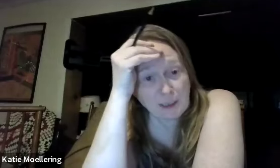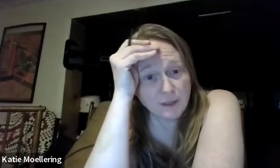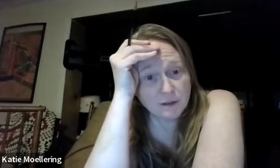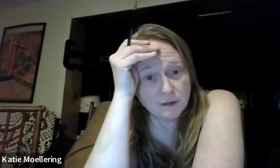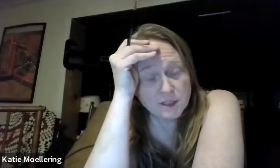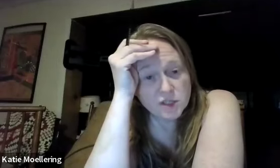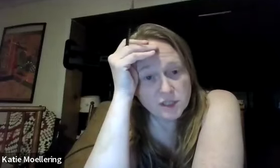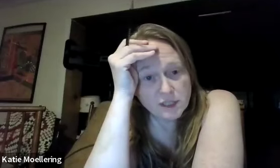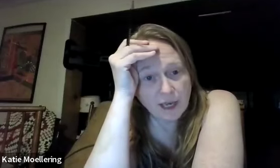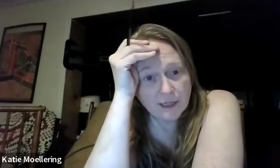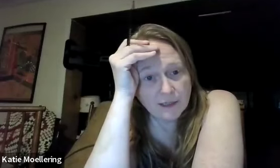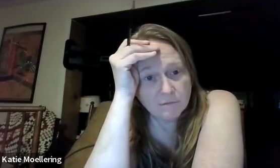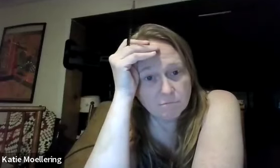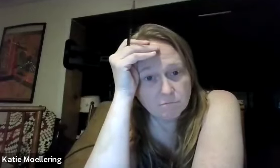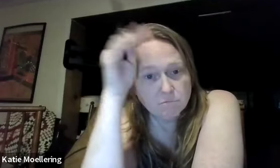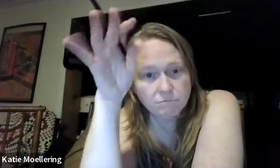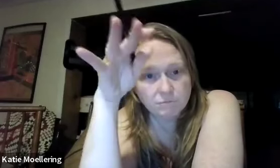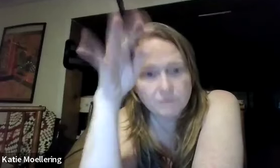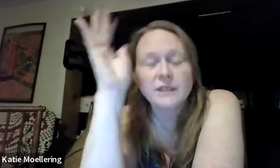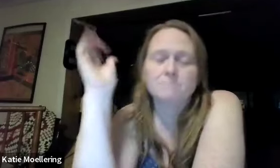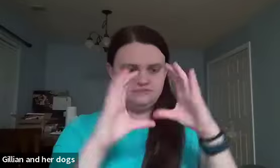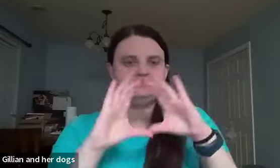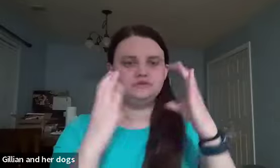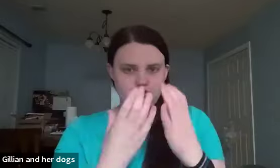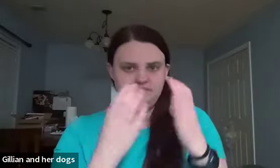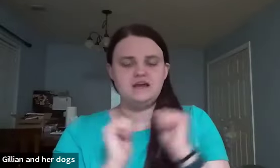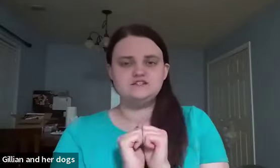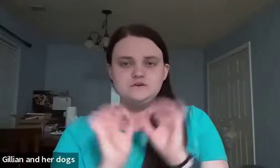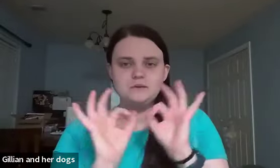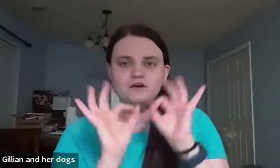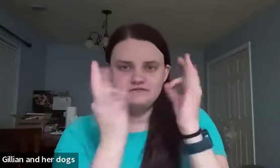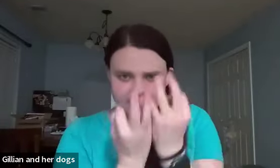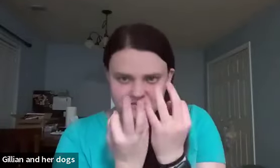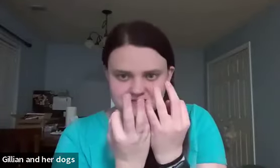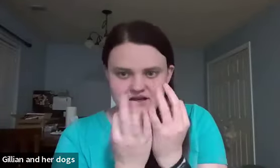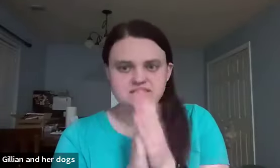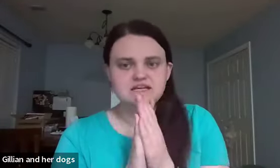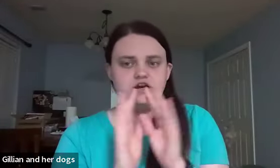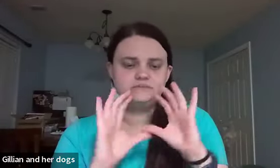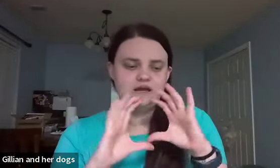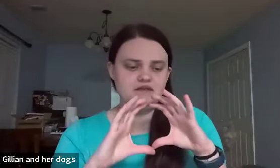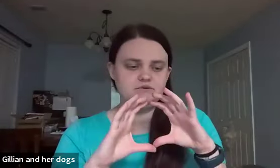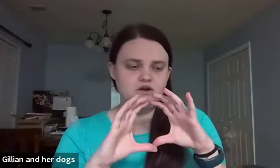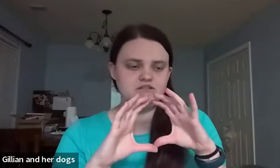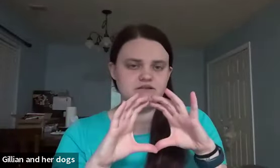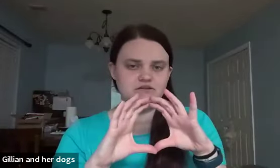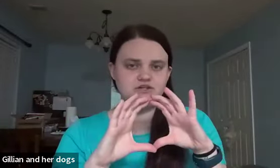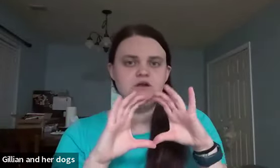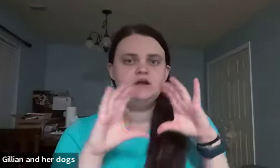team is just like group. Yeah. So if you remember our family signs, I think we talked there too.